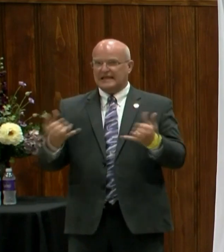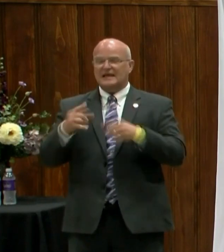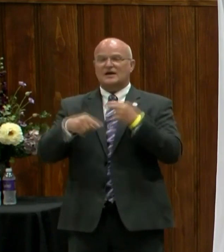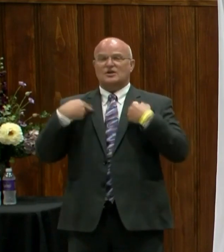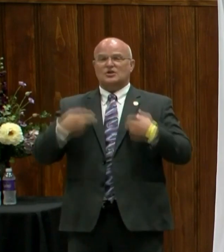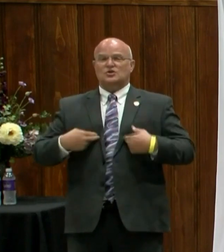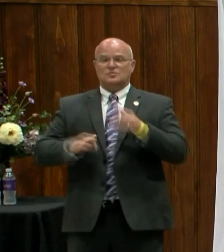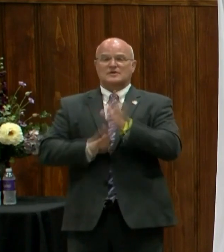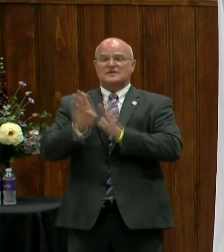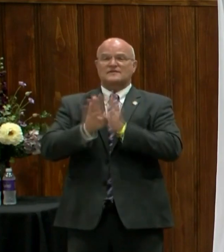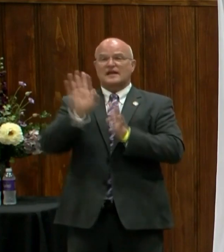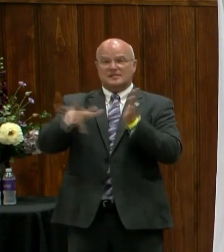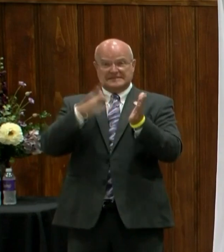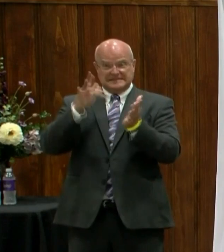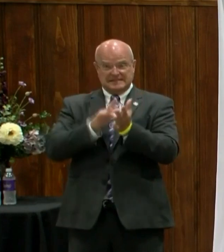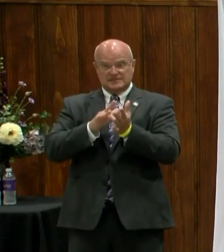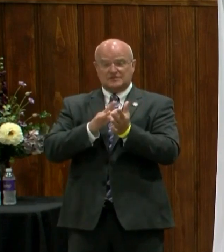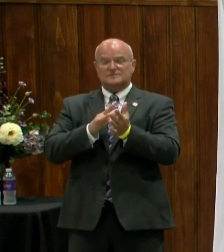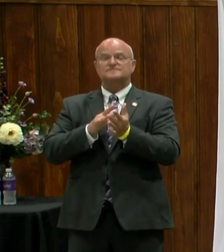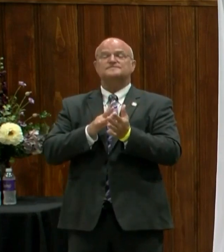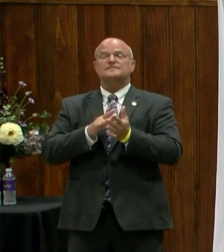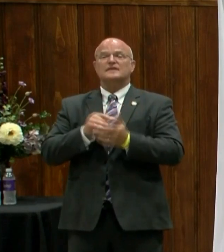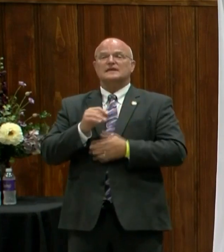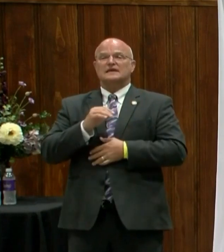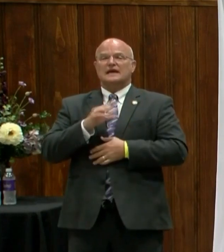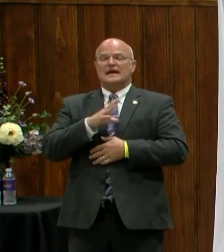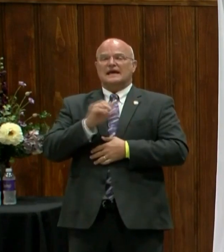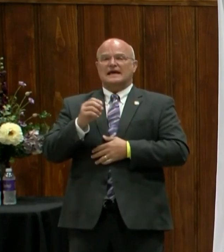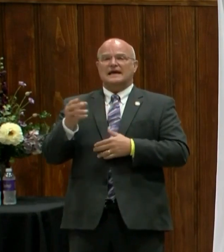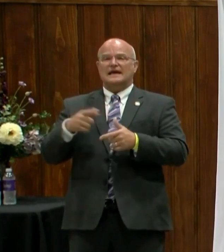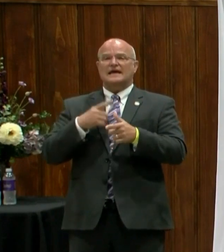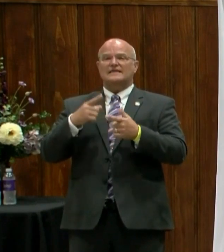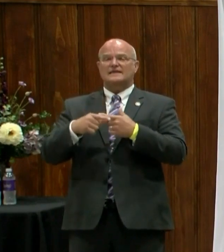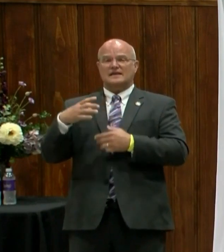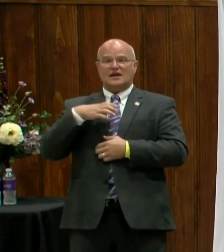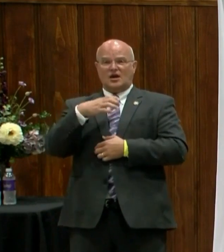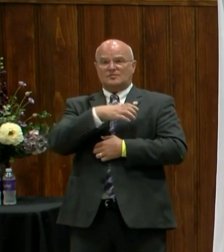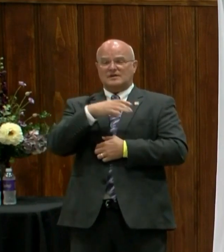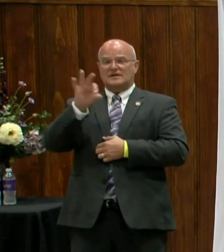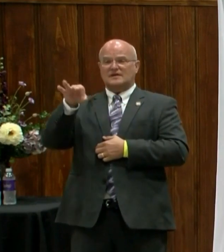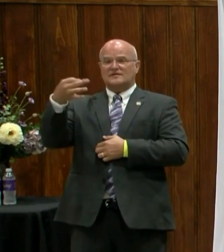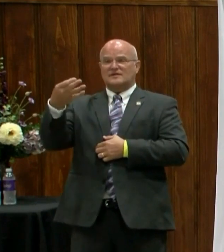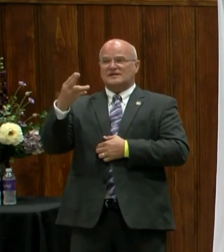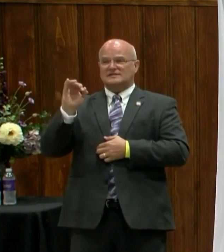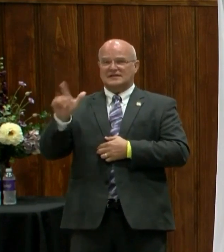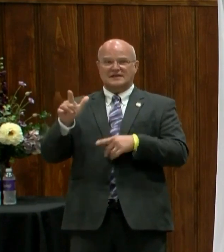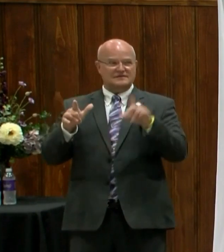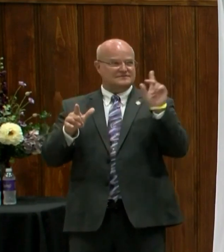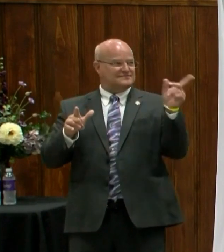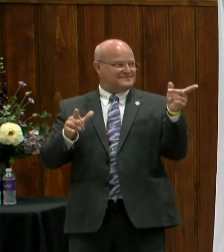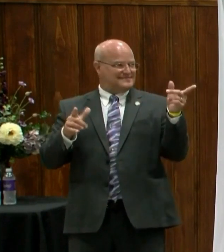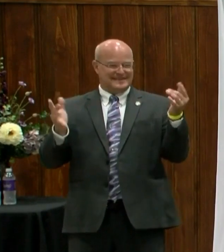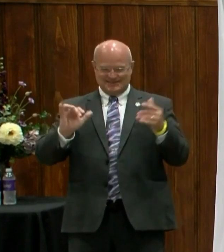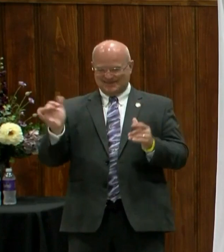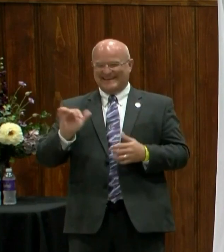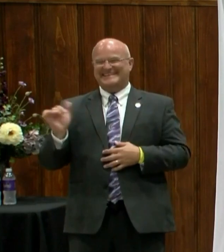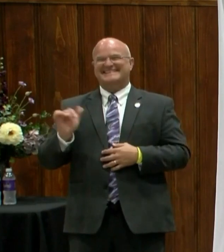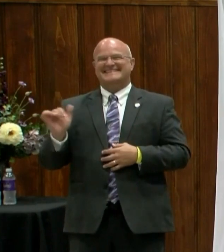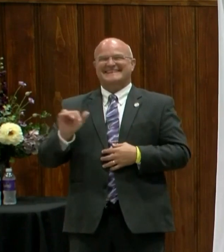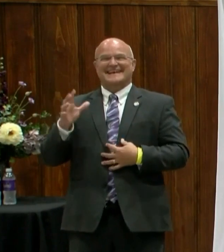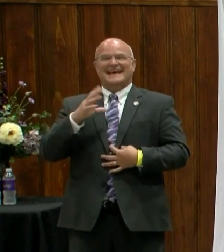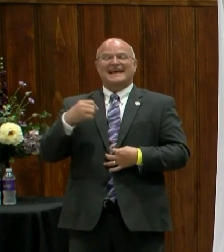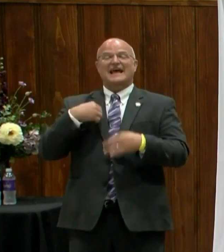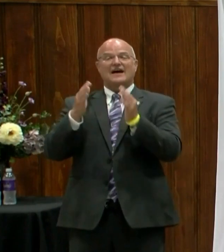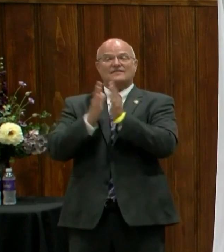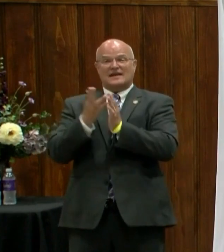Human Development Center here in Conway. And then Congressman French Hill, who is here as well,